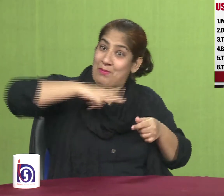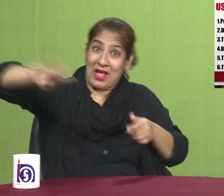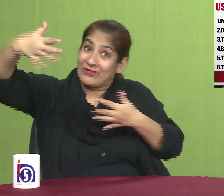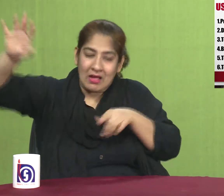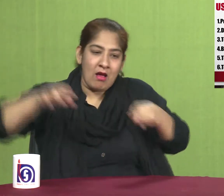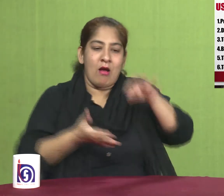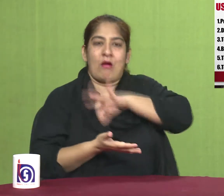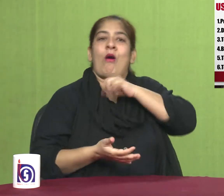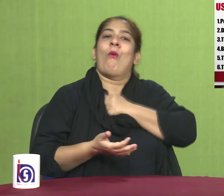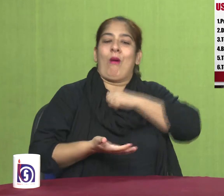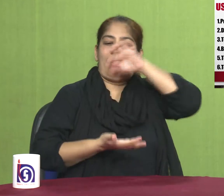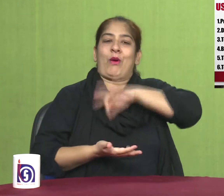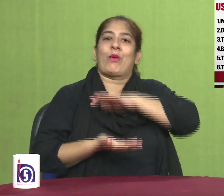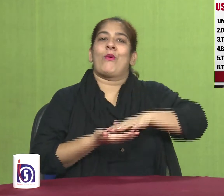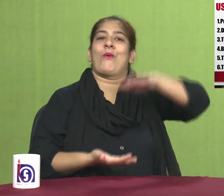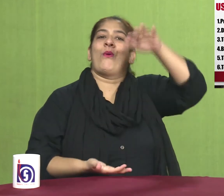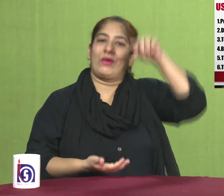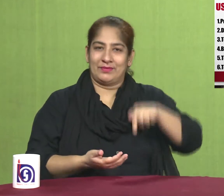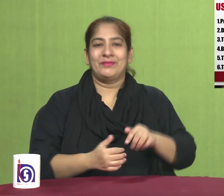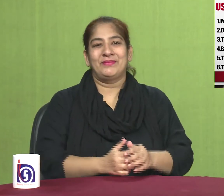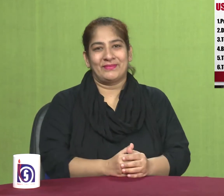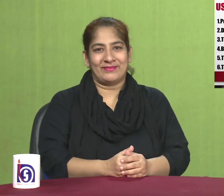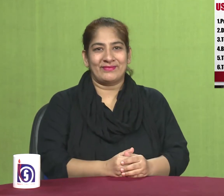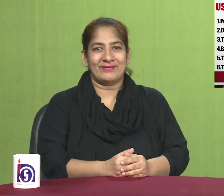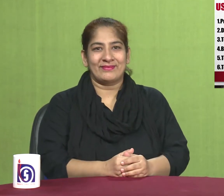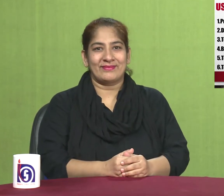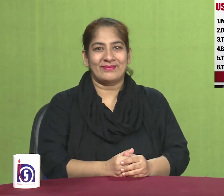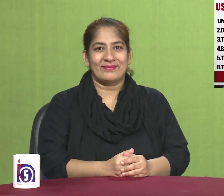such point of time for our own benefit.